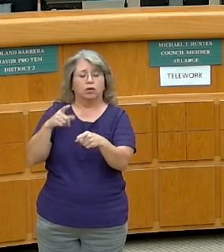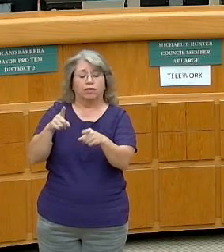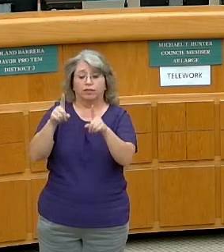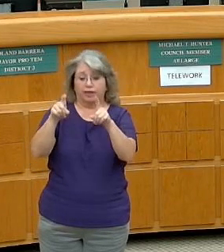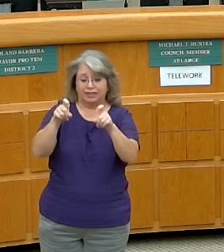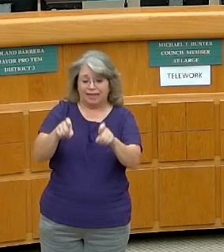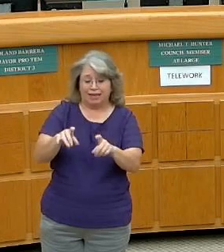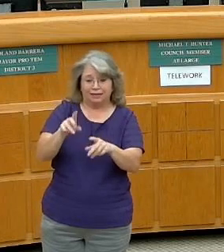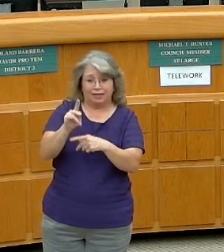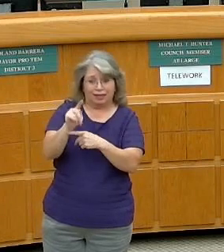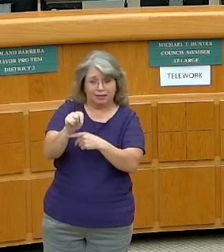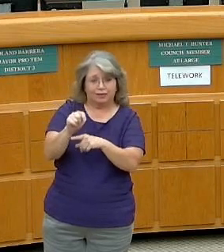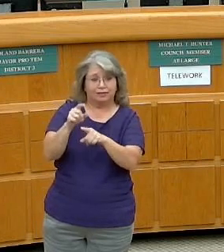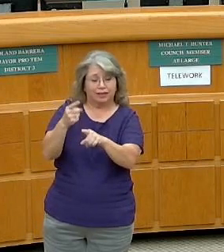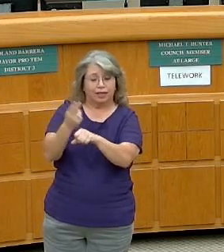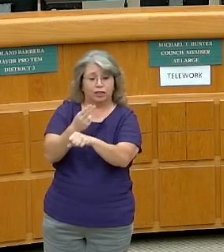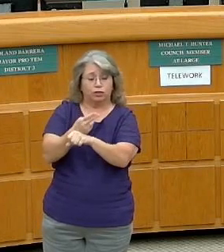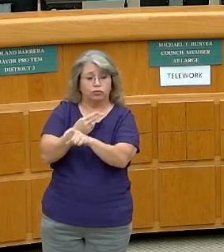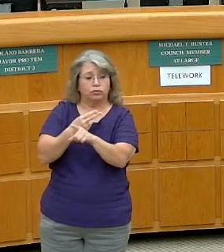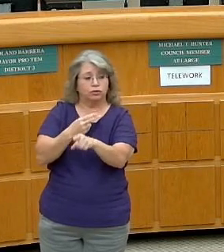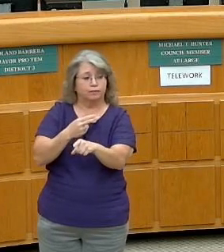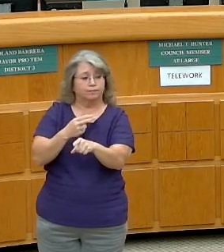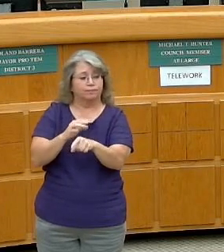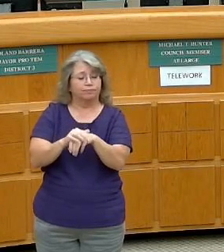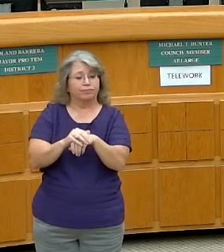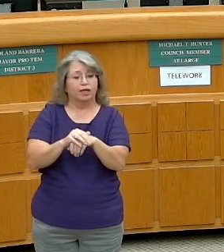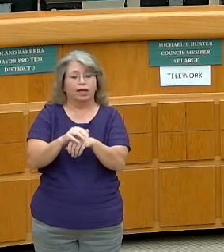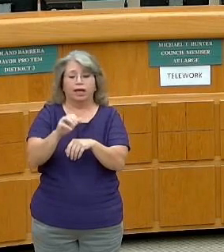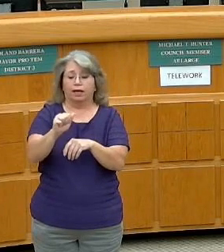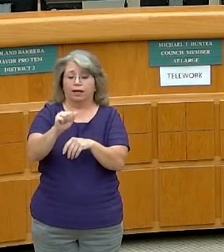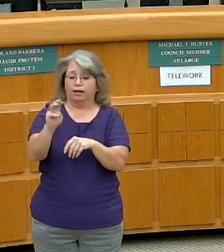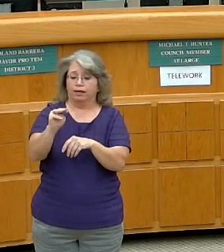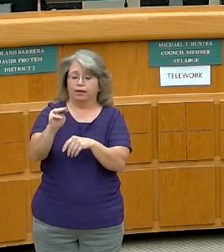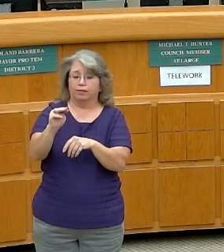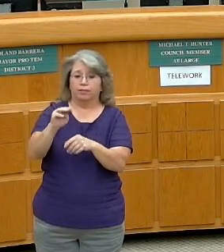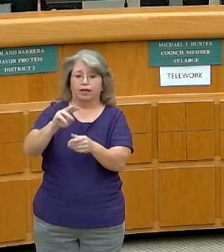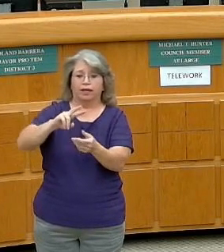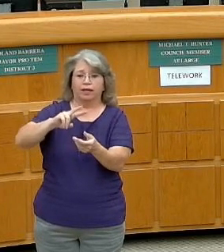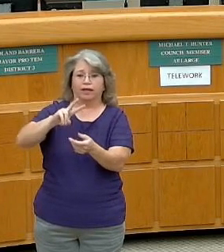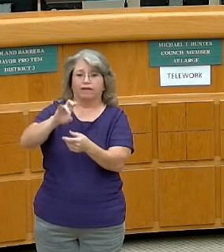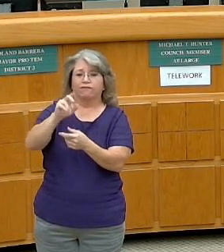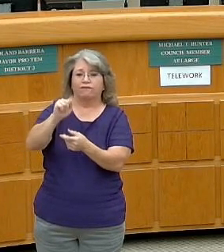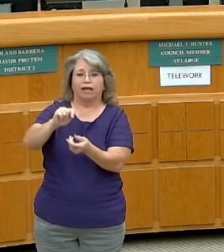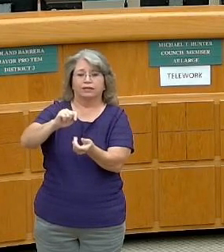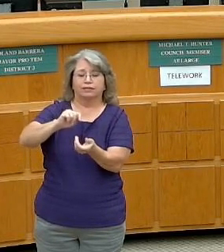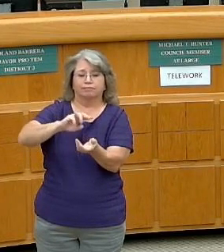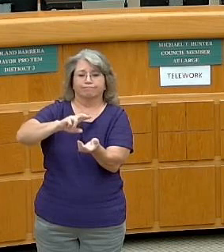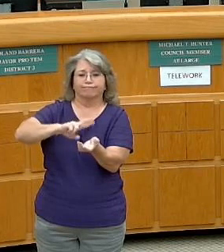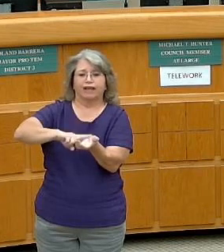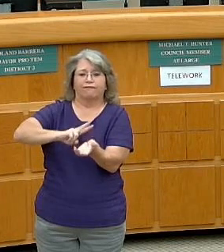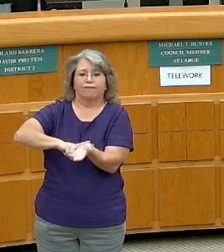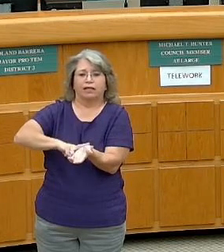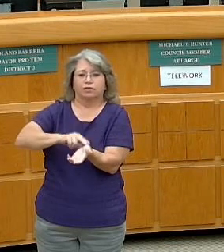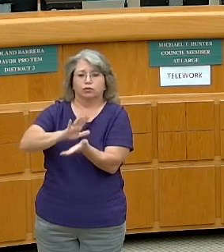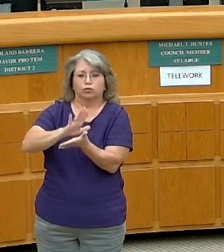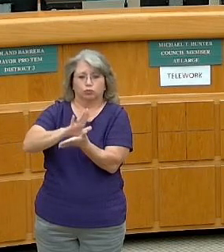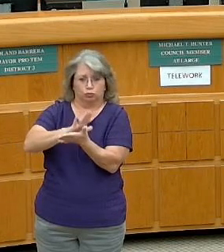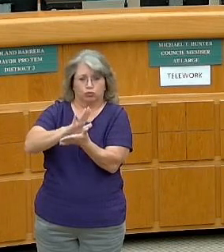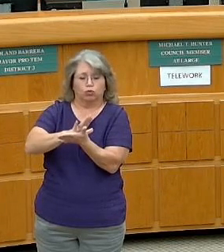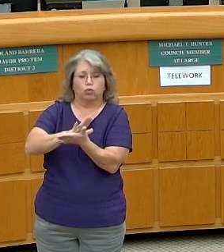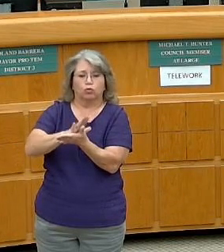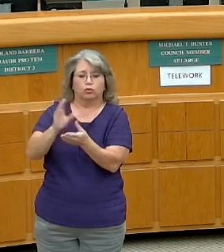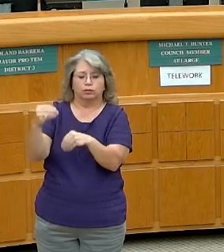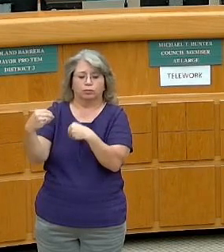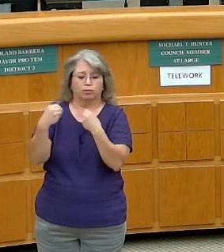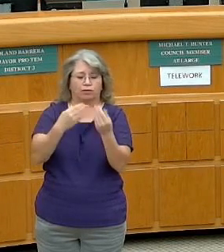suppose, A&M Veterinary Medicine is providing us 50 new test kits to the health department. We appreciate